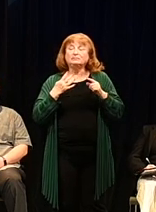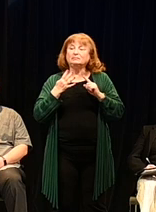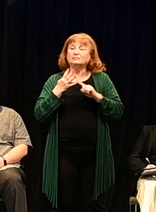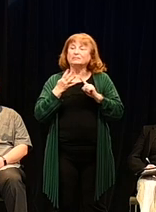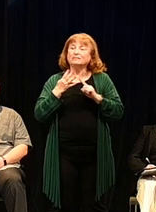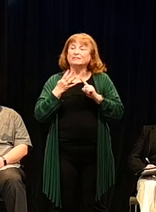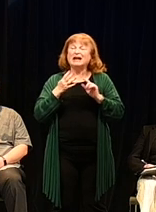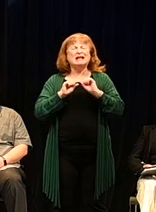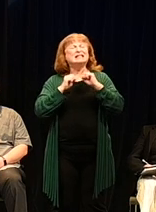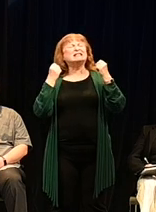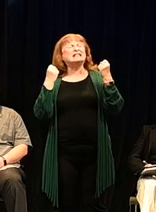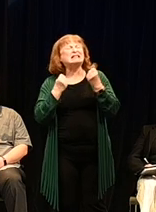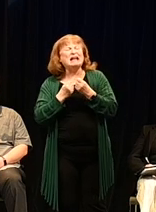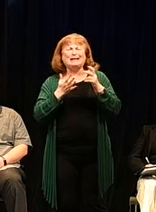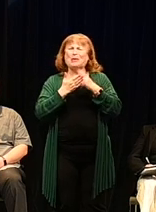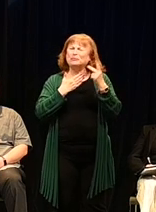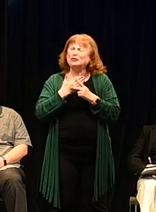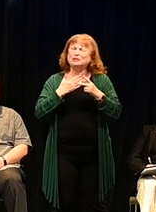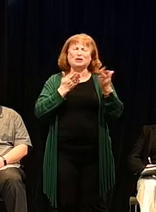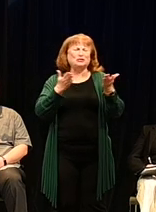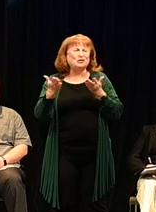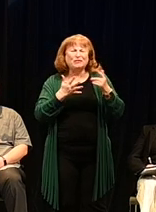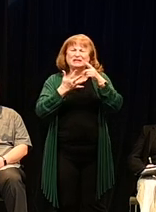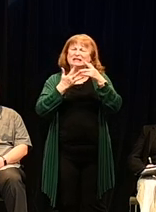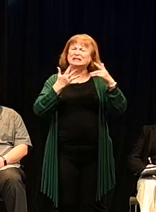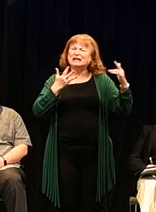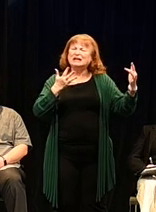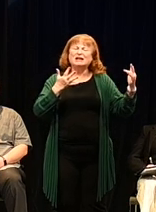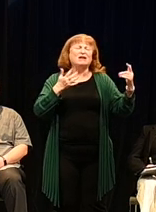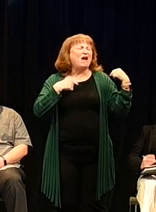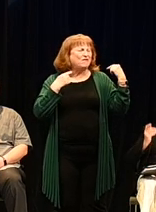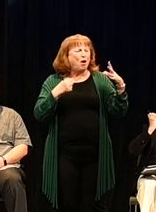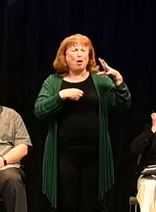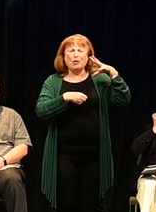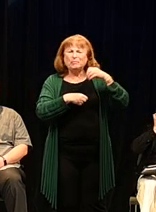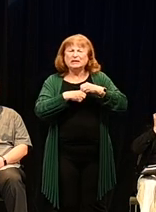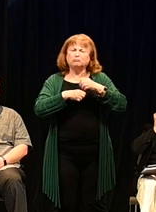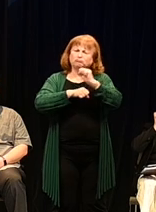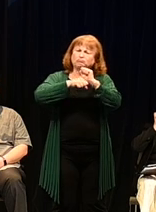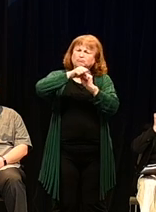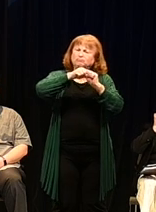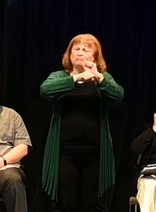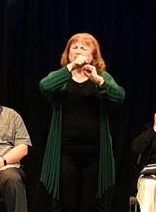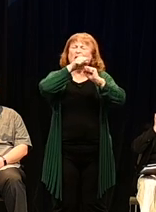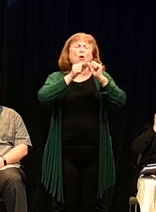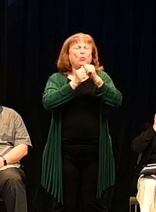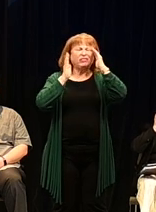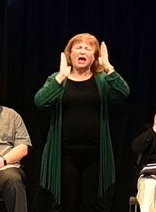Our society, our programs, our services, and our systems have all been constructed with